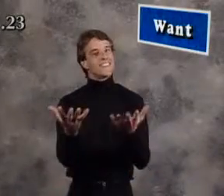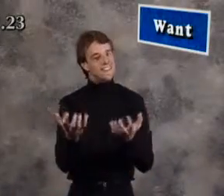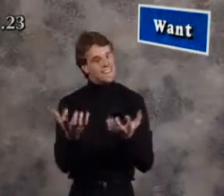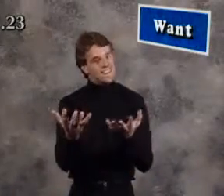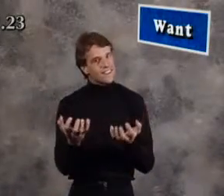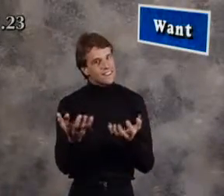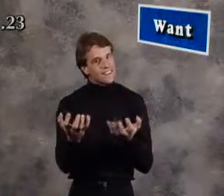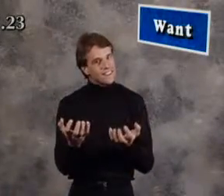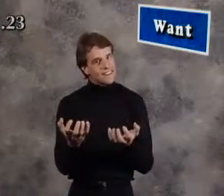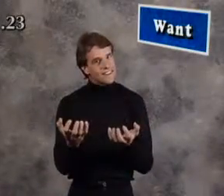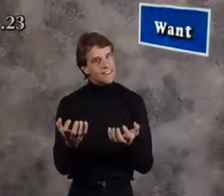Want.